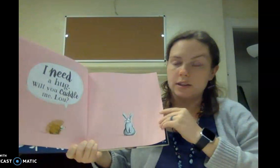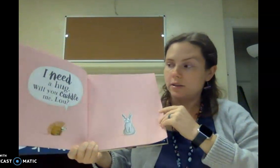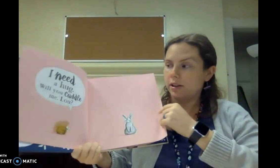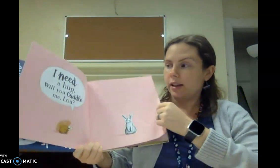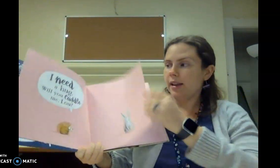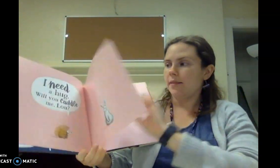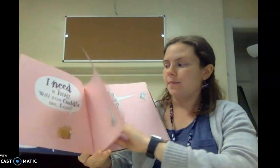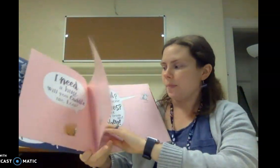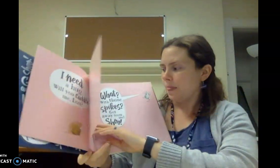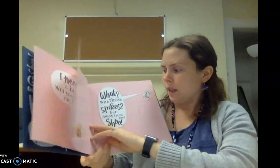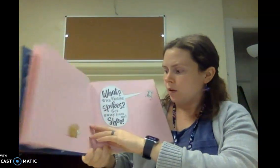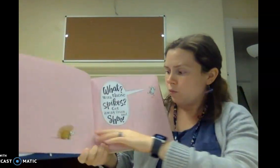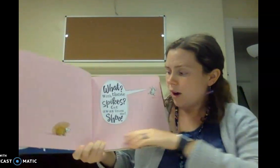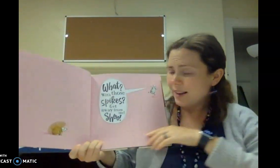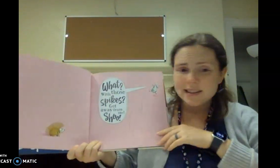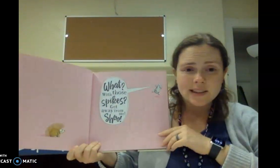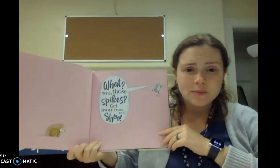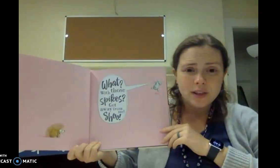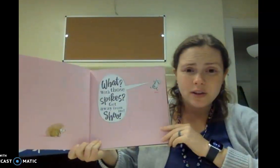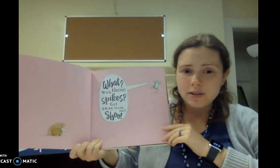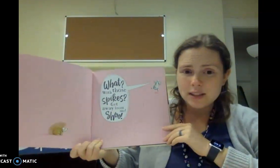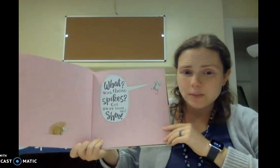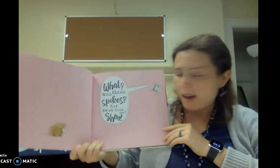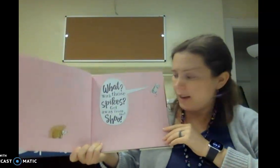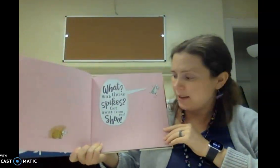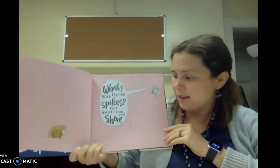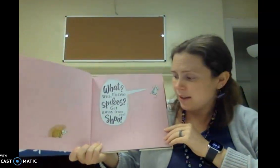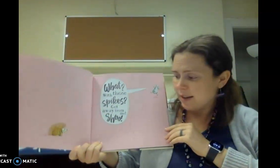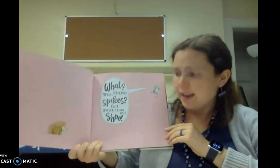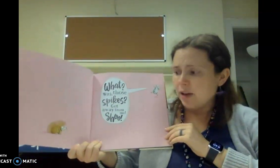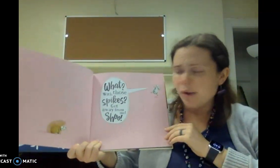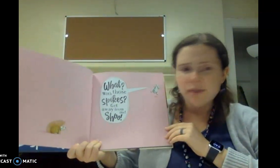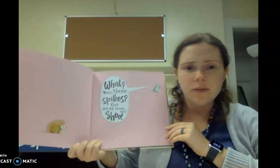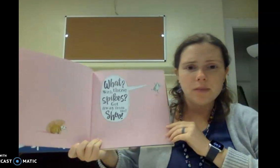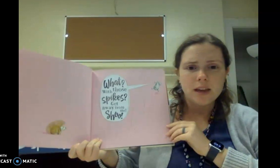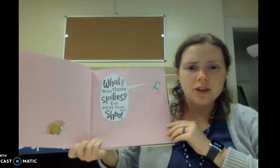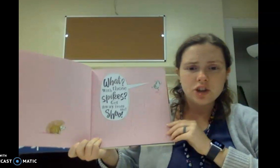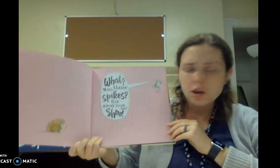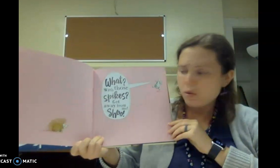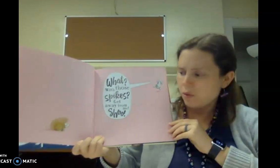Doesn't look like it. What? With those spikes? Get away from me! Shoo!